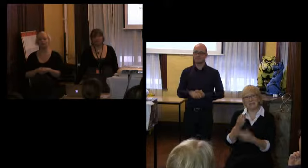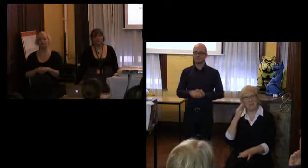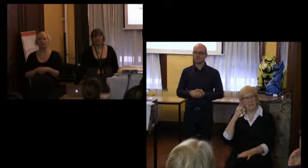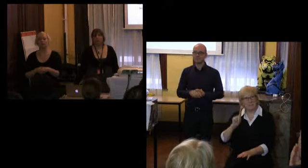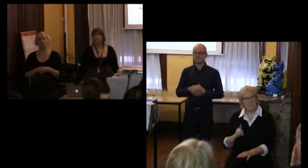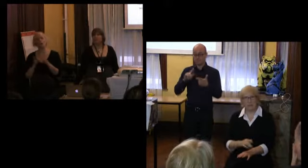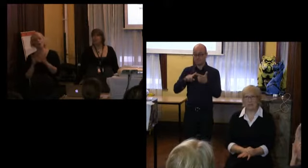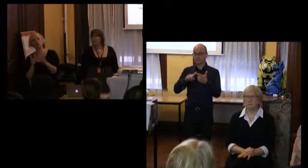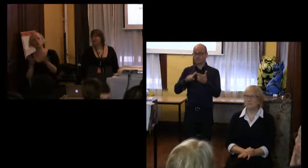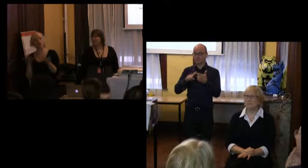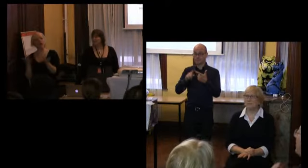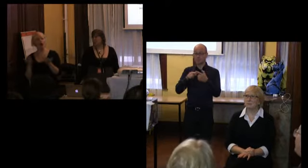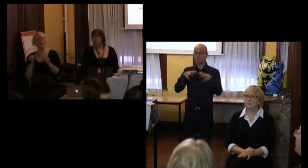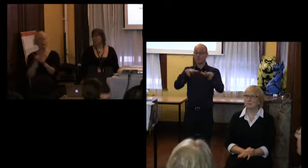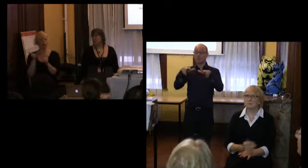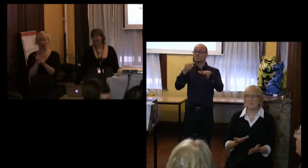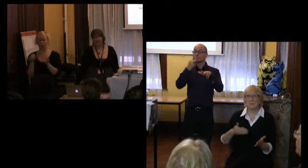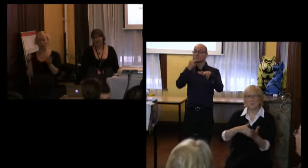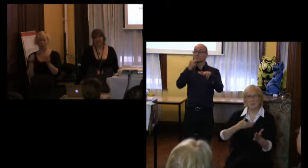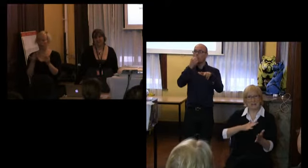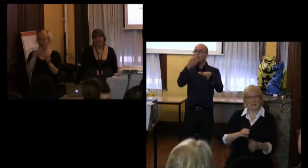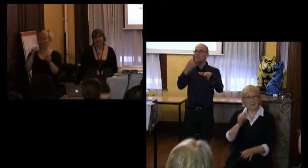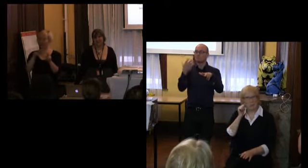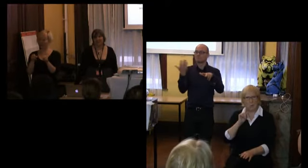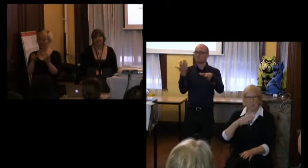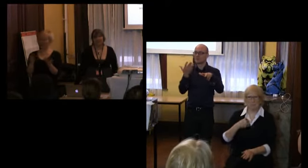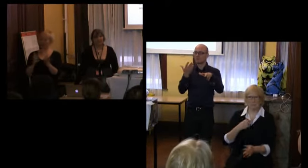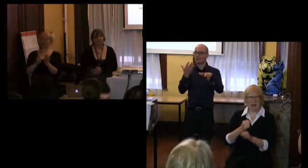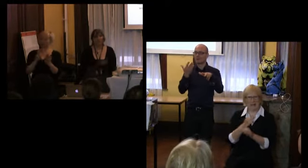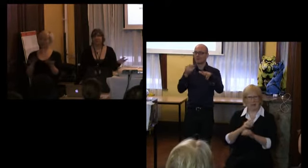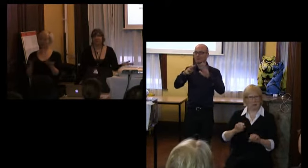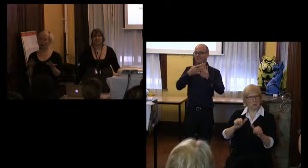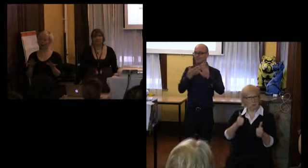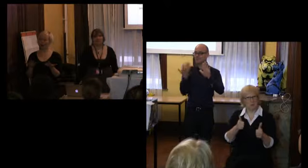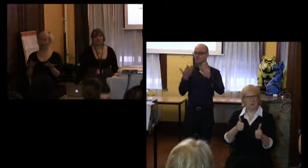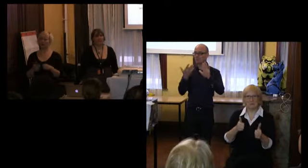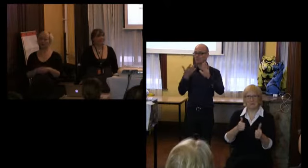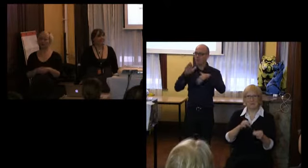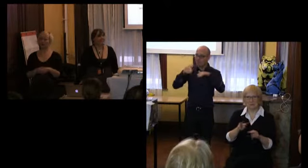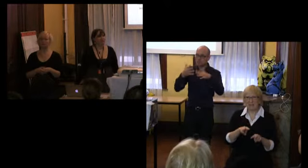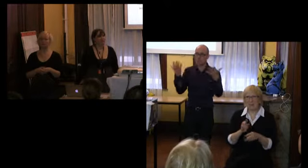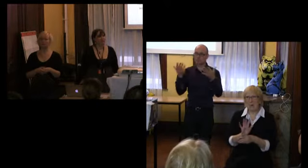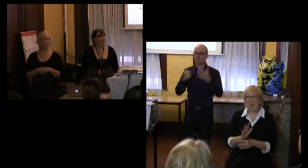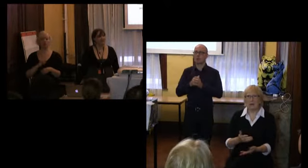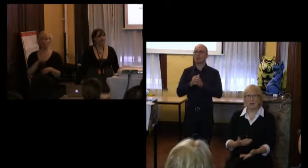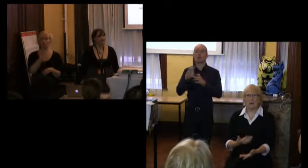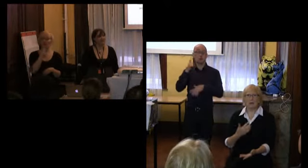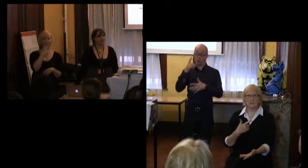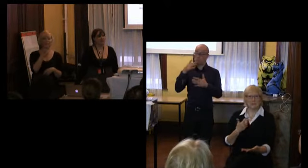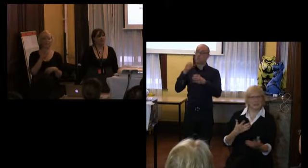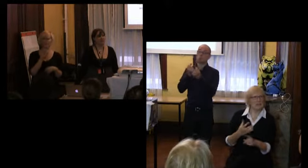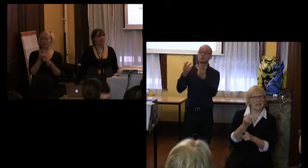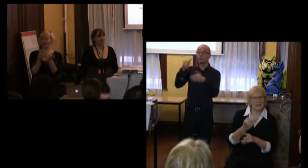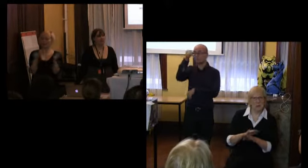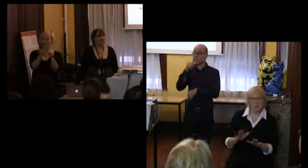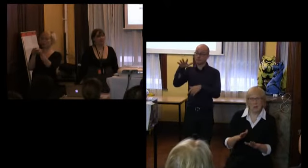more important, what is a good video, what's working, because we've probably seen a lot of museums doing videos